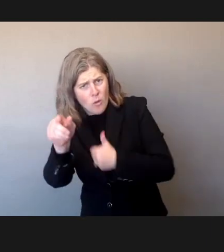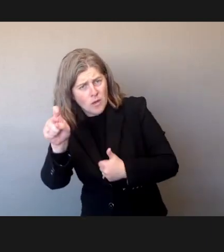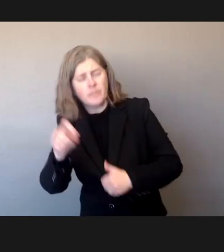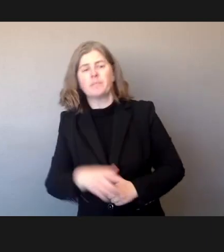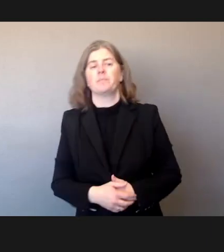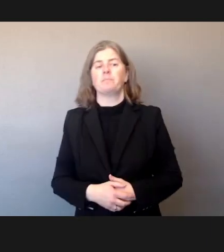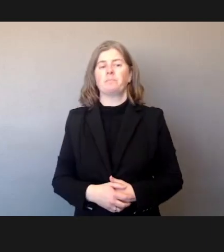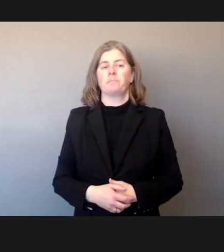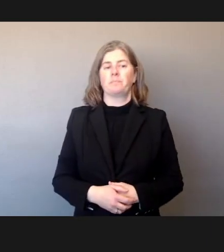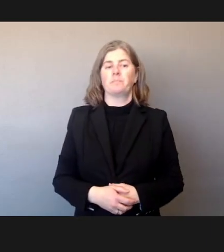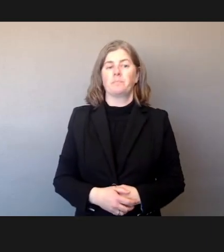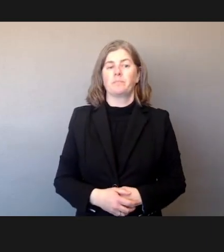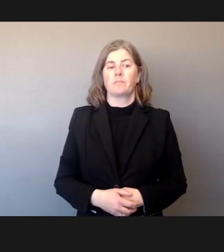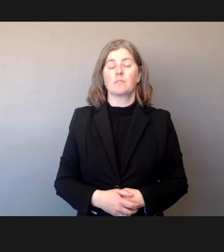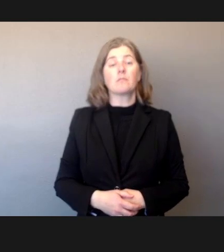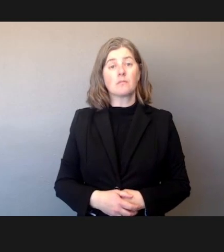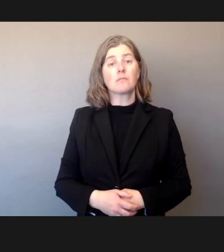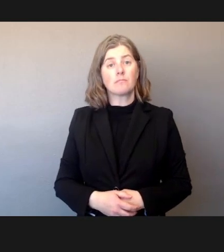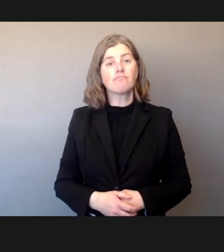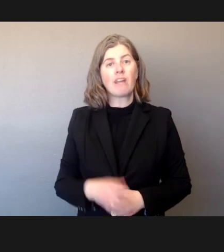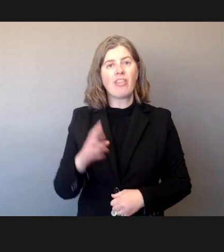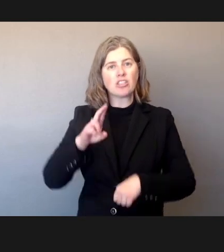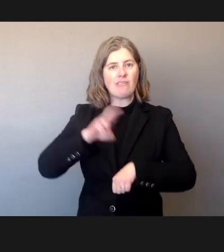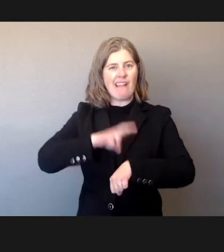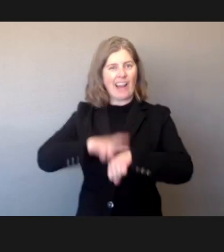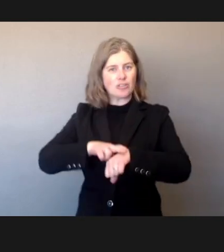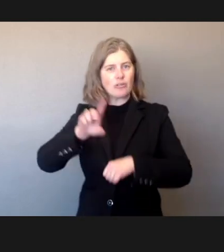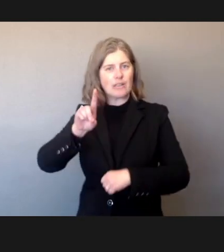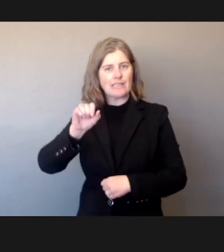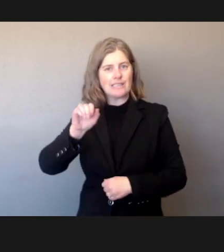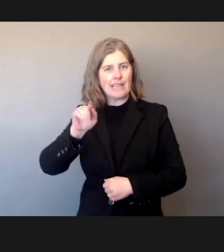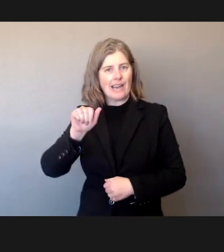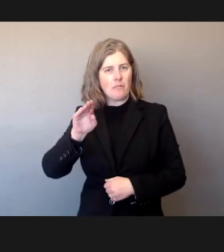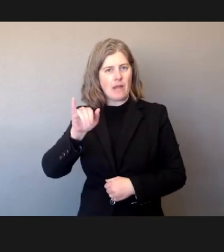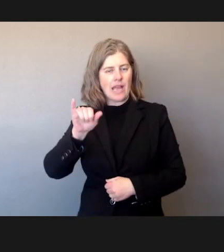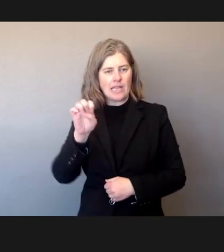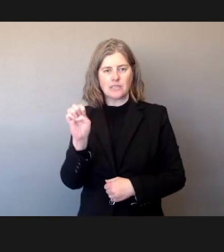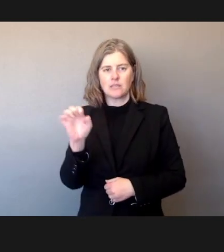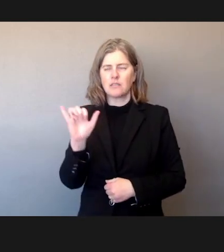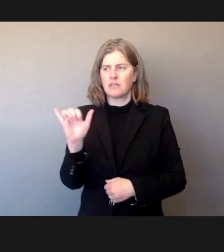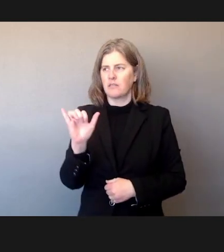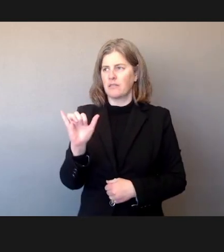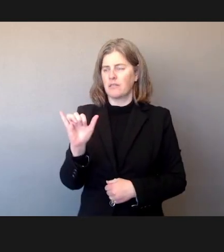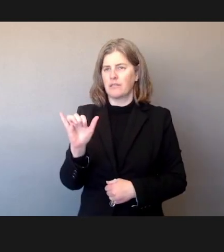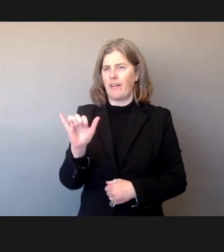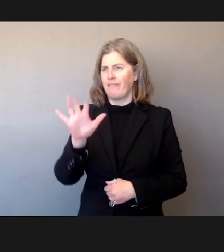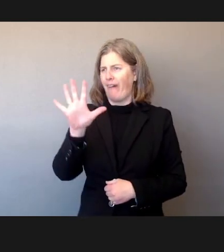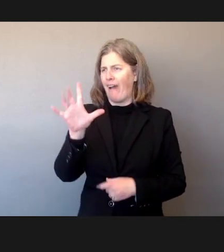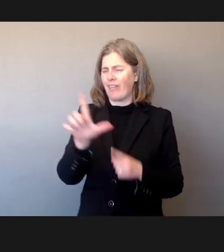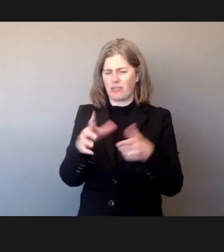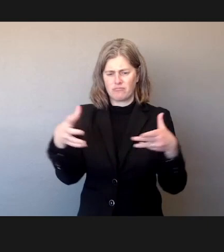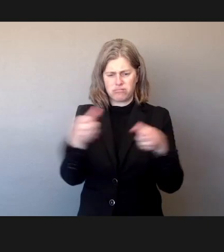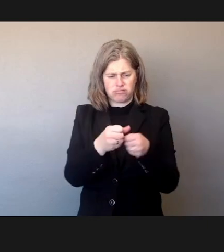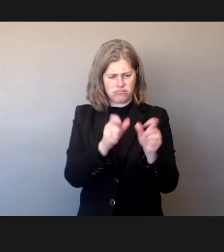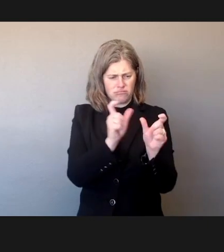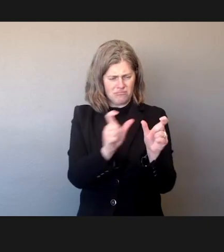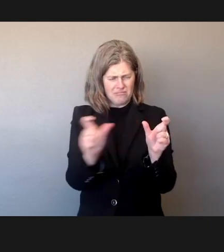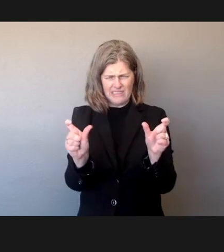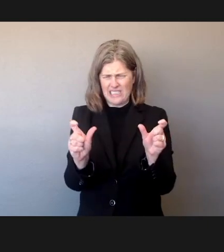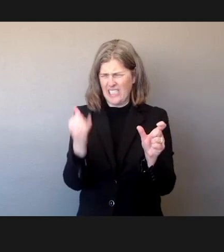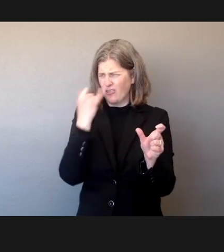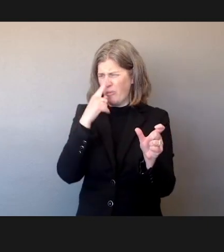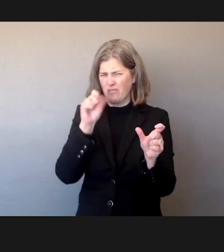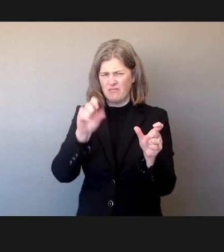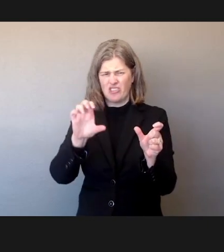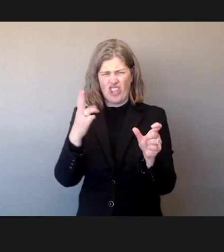Yeah, there is a national database, and it's like a 5-letter acronym, I think. And if somebody wants to throw it